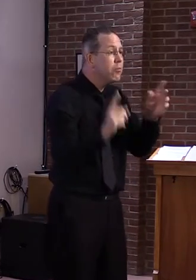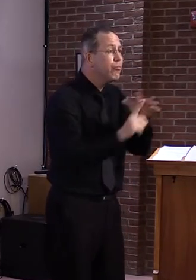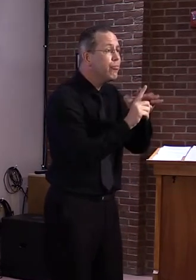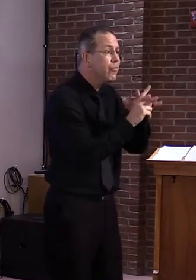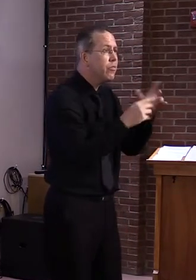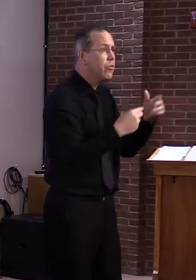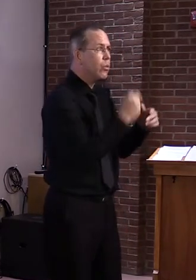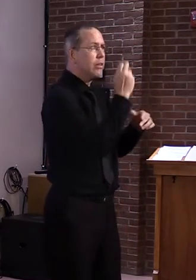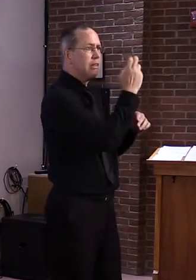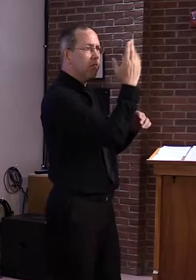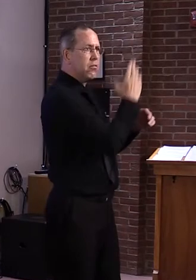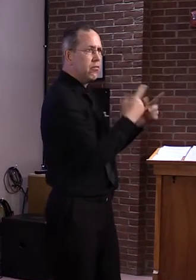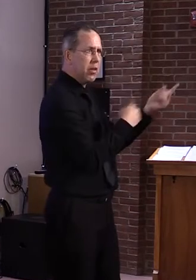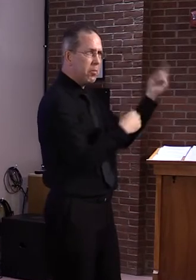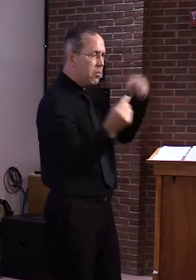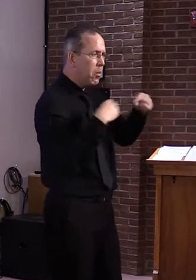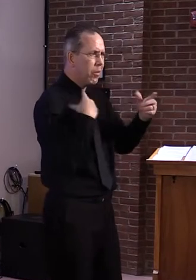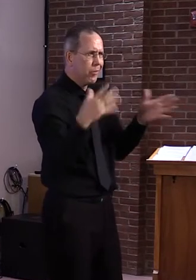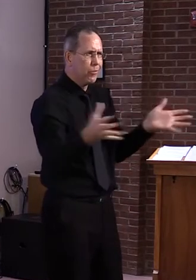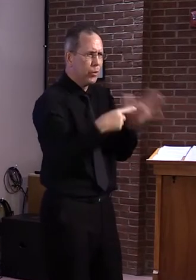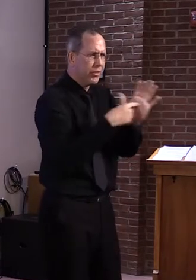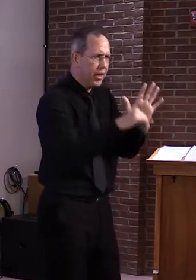today's presentation on our website,